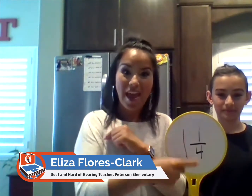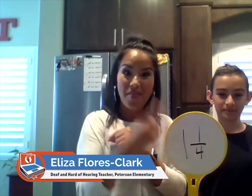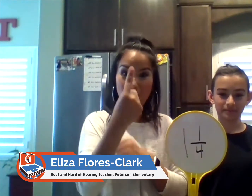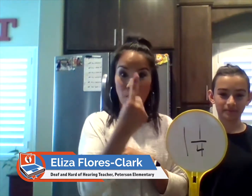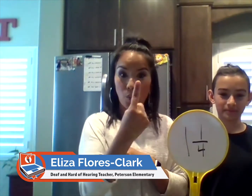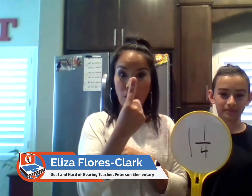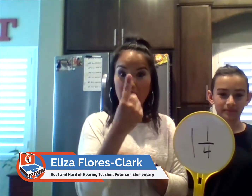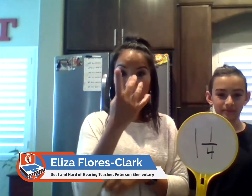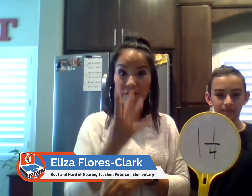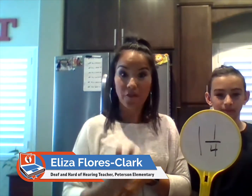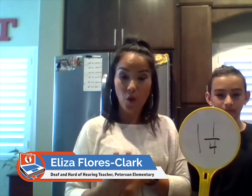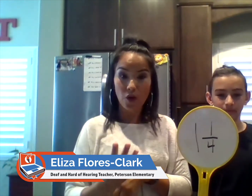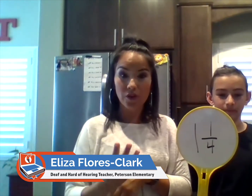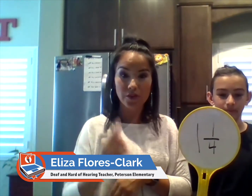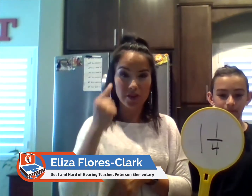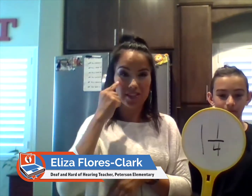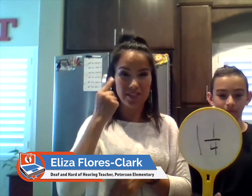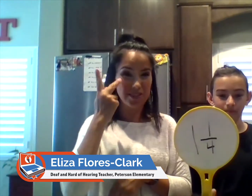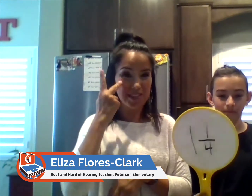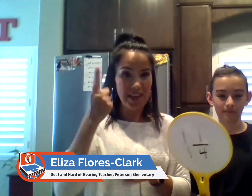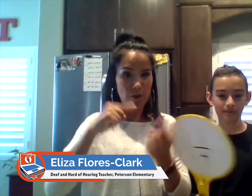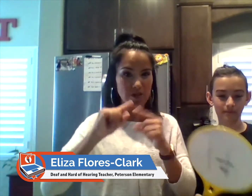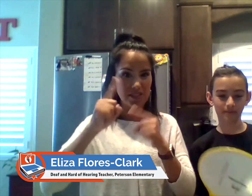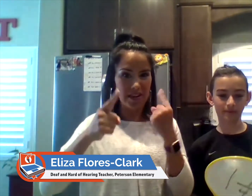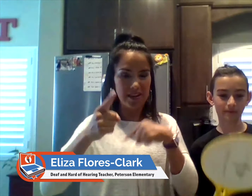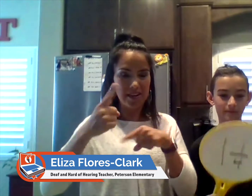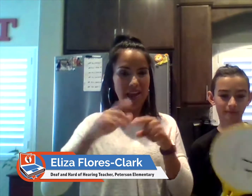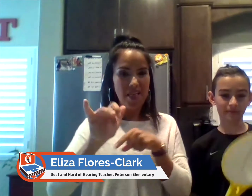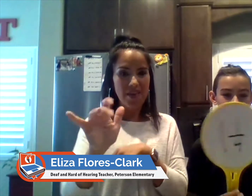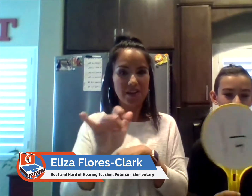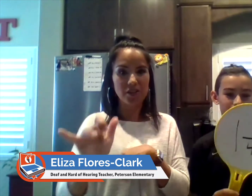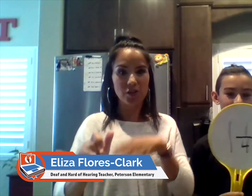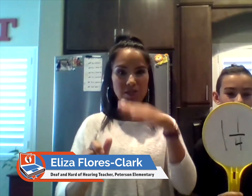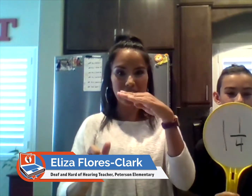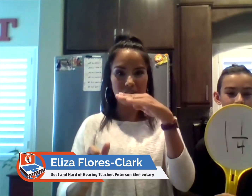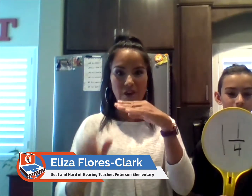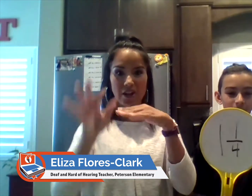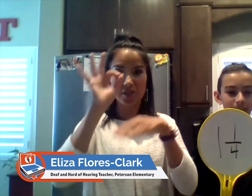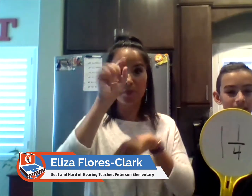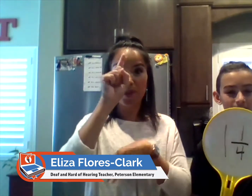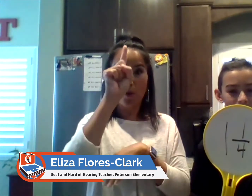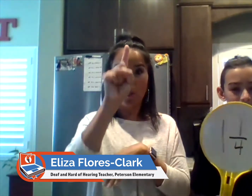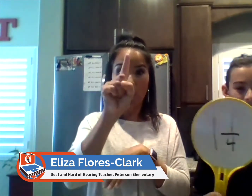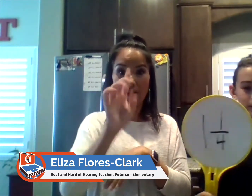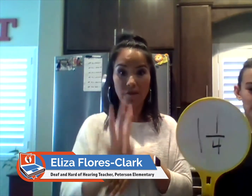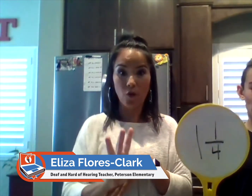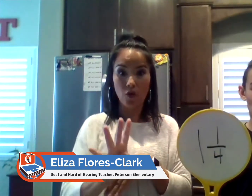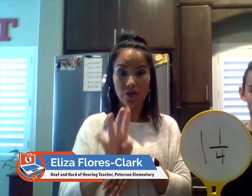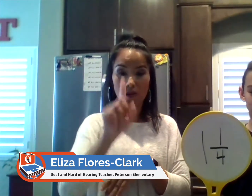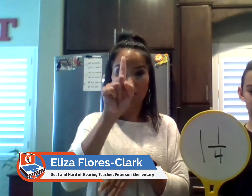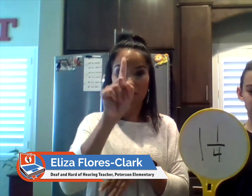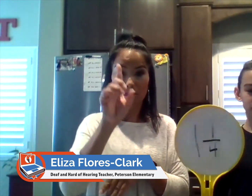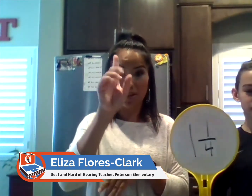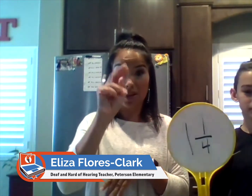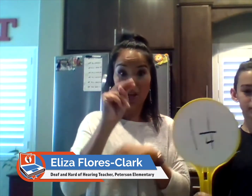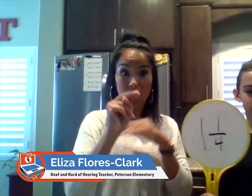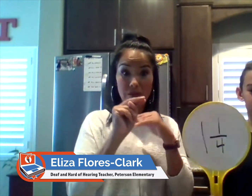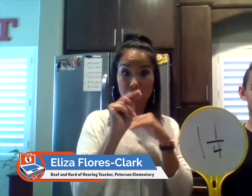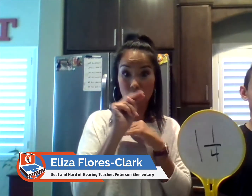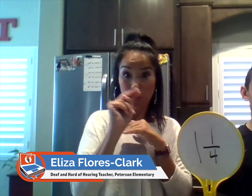then the 1/4, so you see how we're signing that too. It's like a fraction. 1/4, the numerator